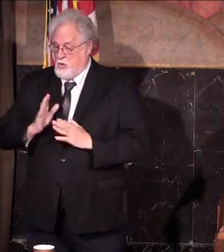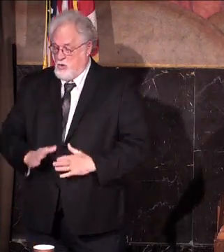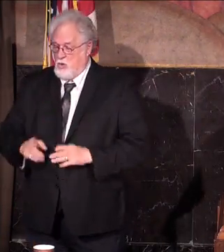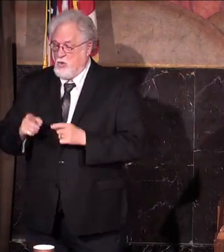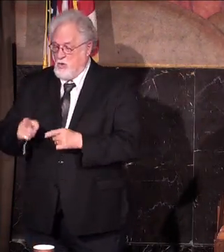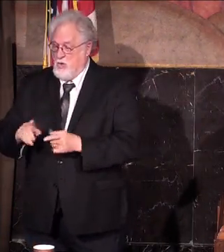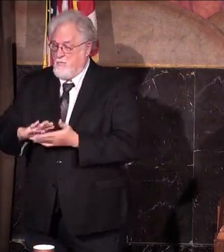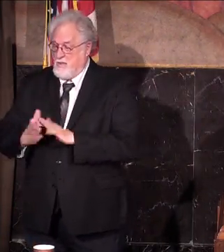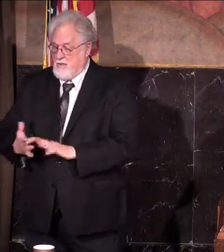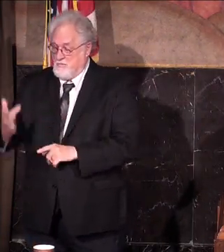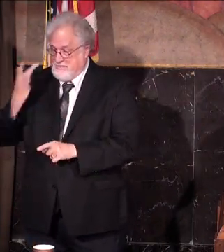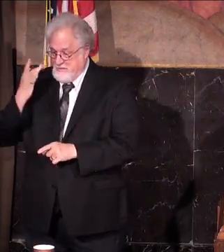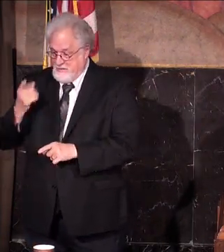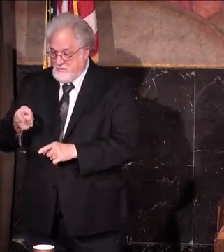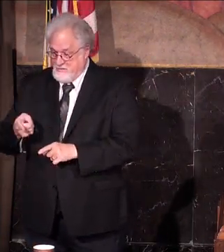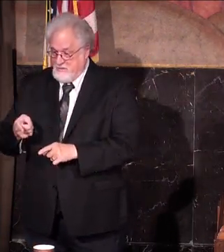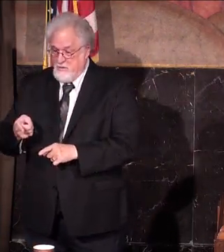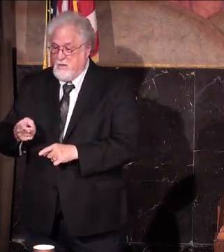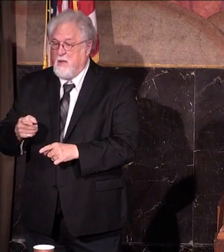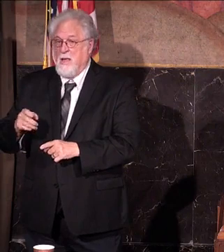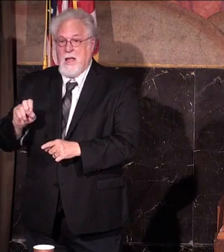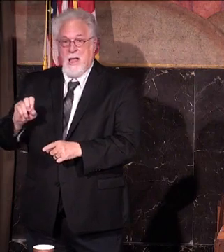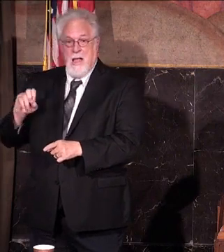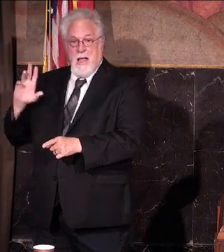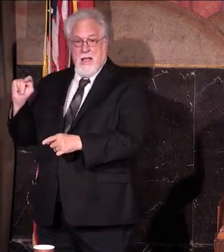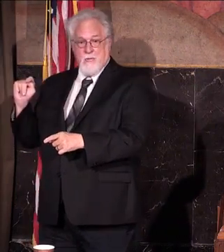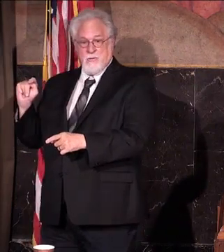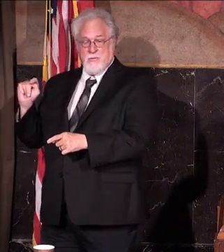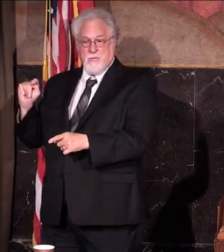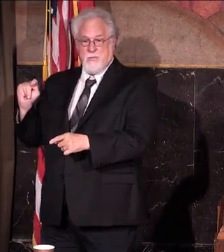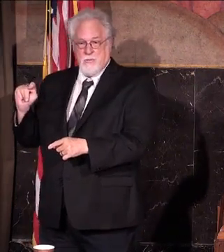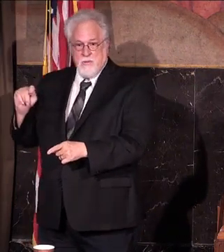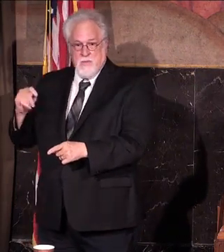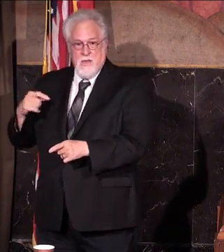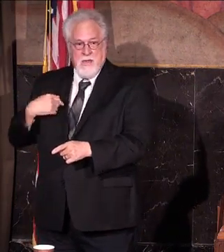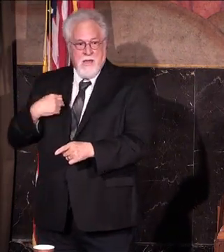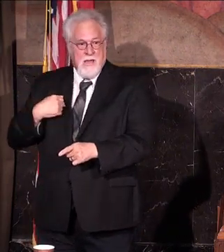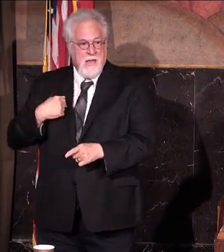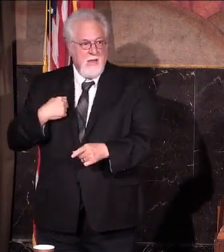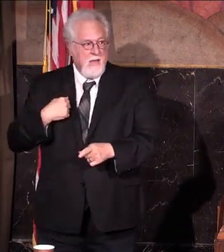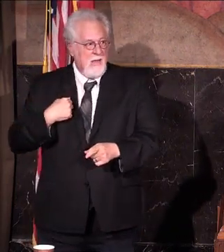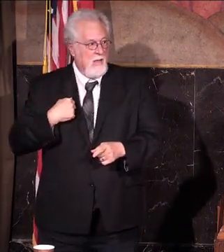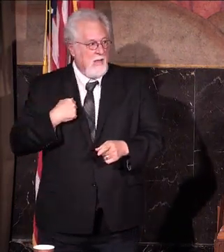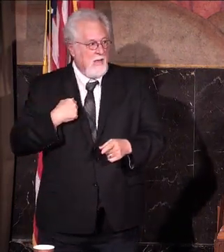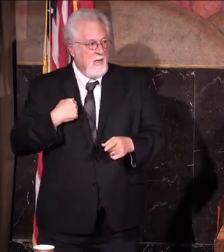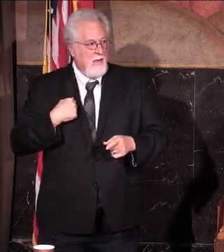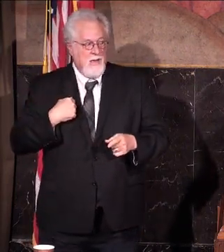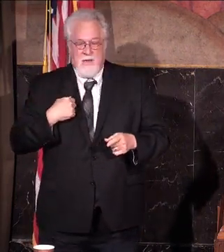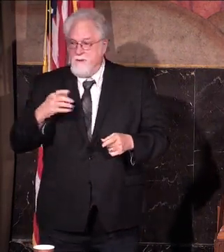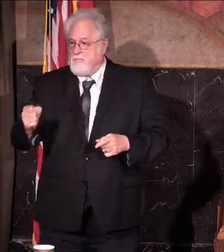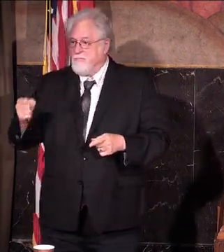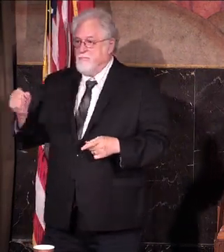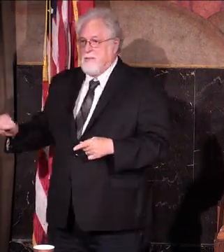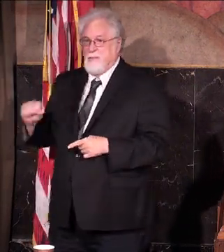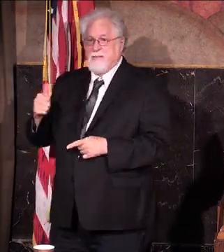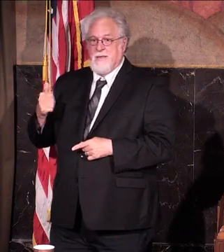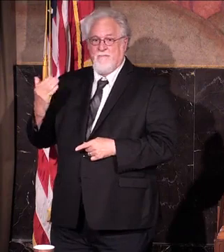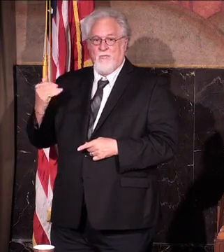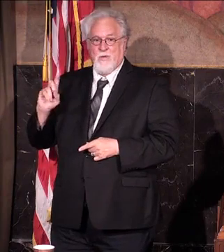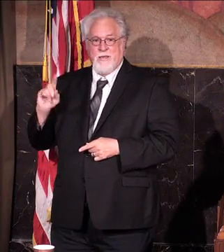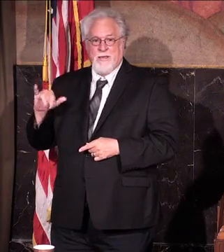that gets ill and is febrile, you know, I may have to put them in quarantine for 10 to